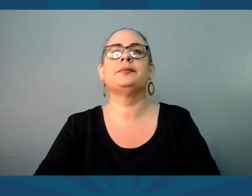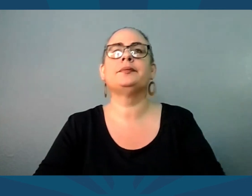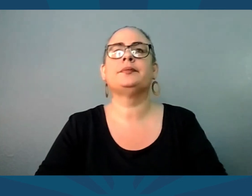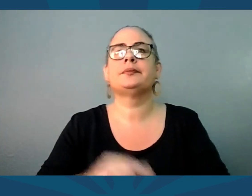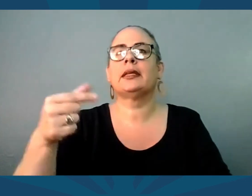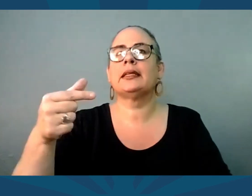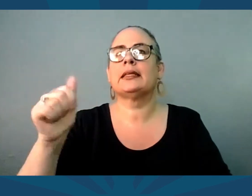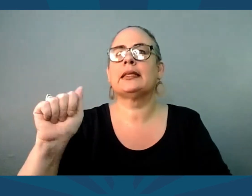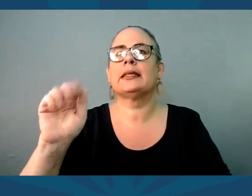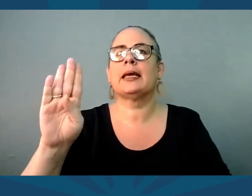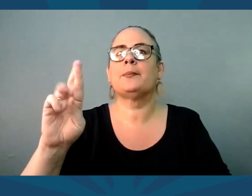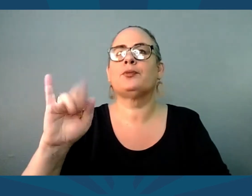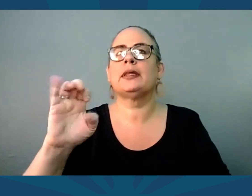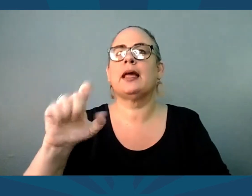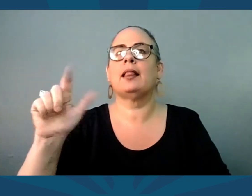Pima,